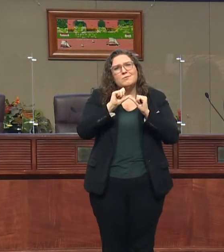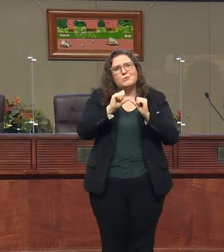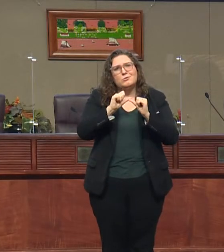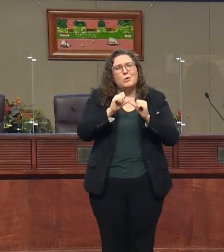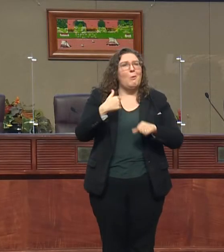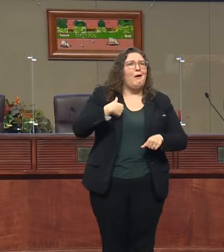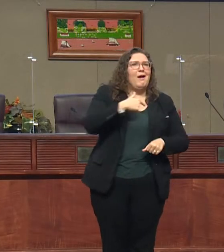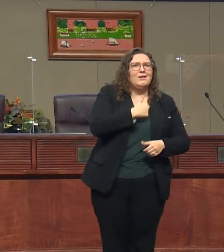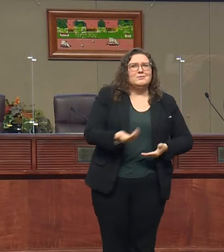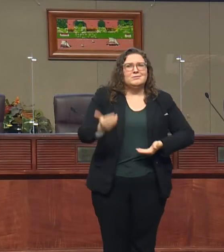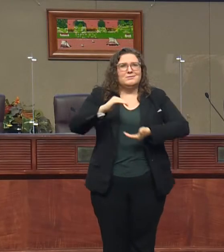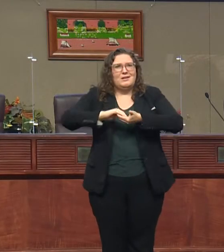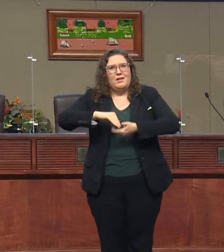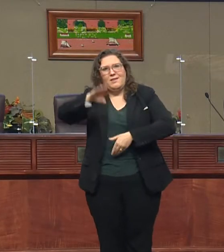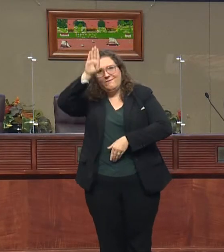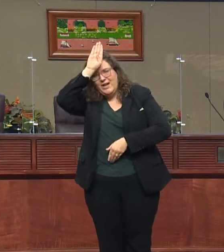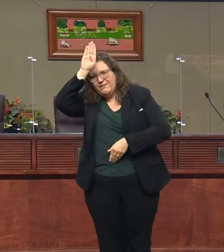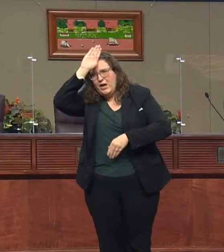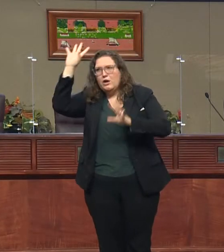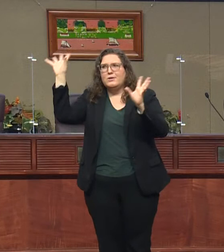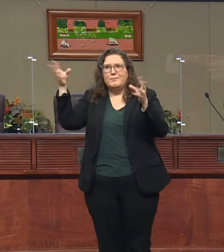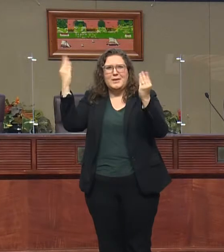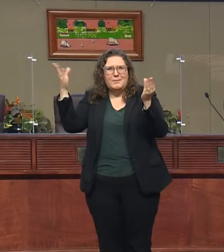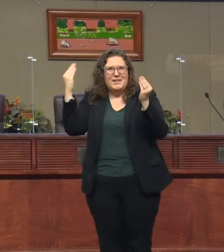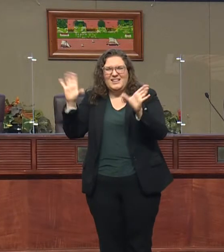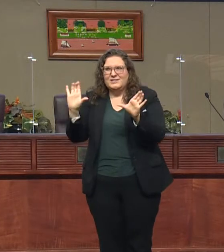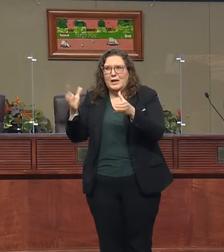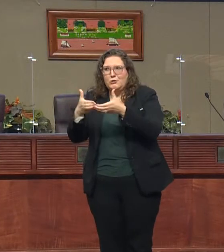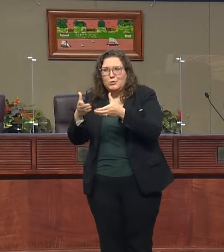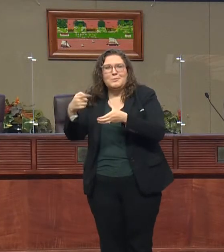firefighter paramedics to actually go into homes and